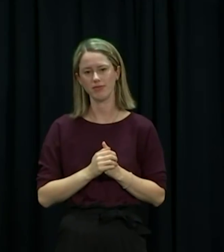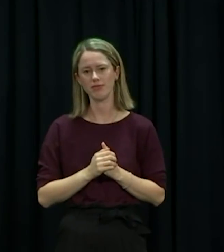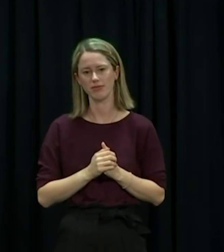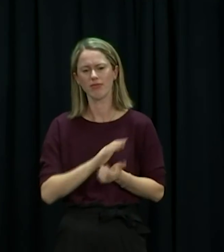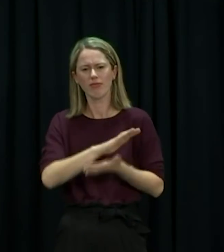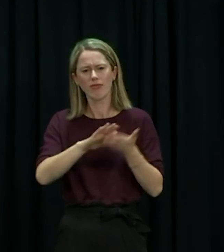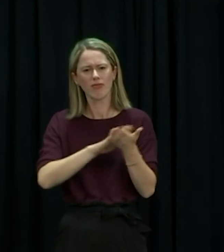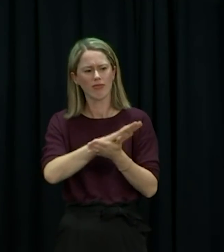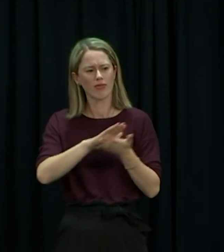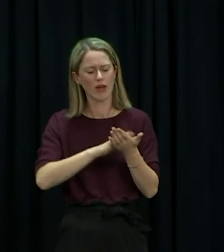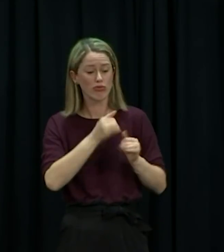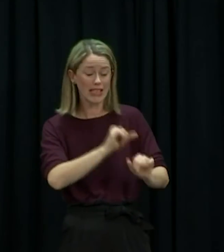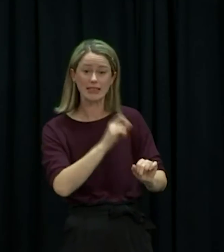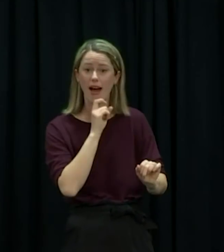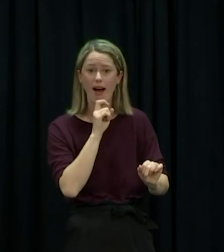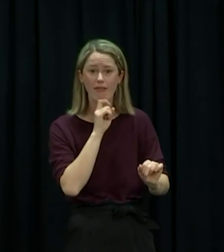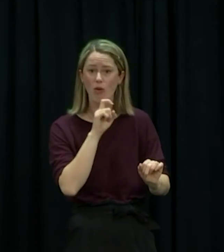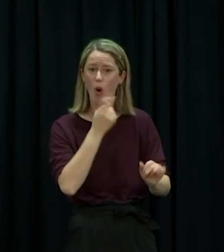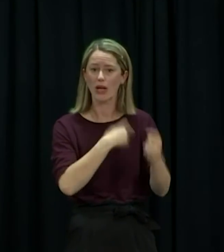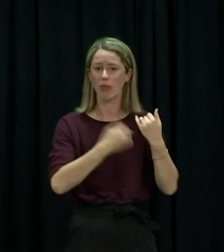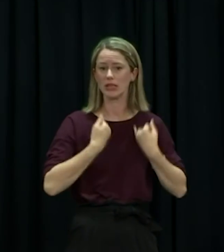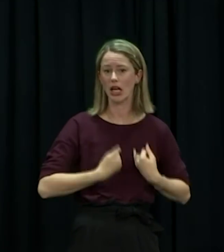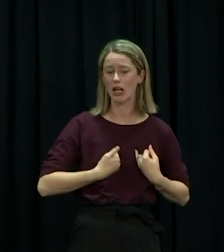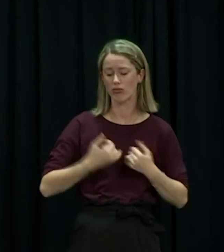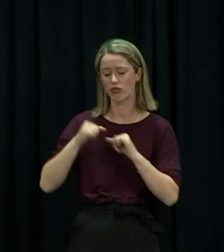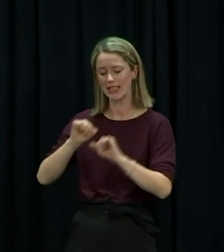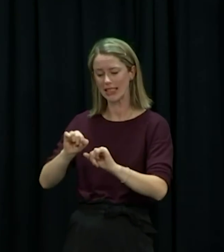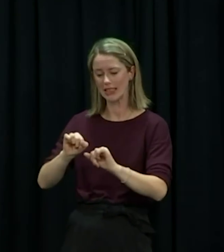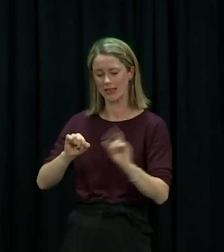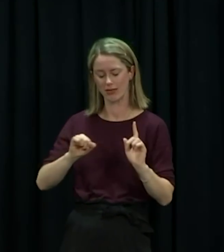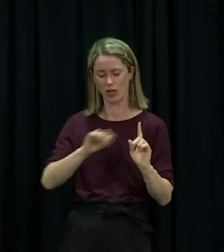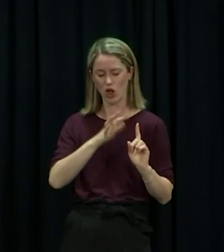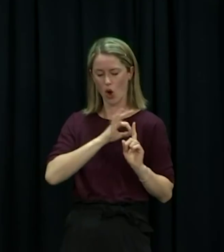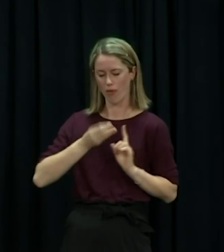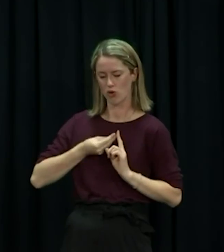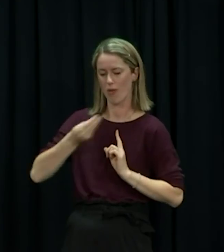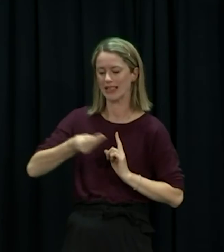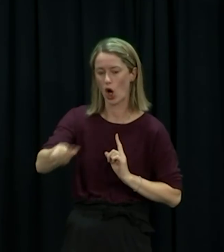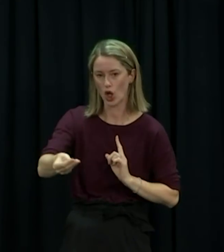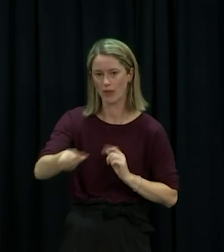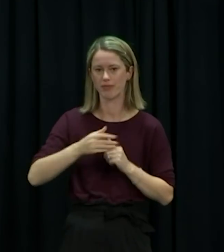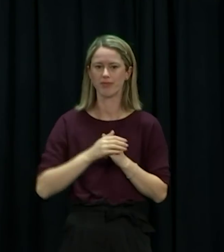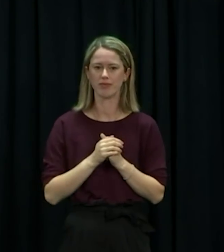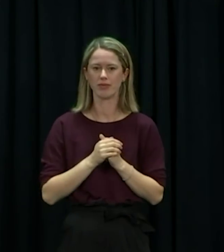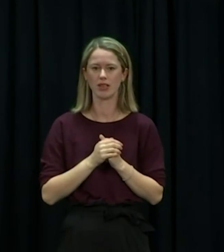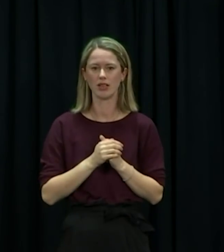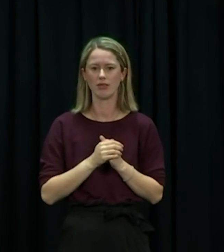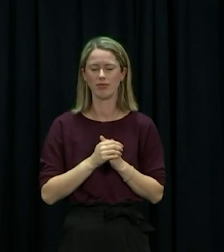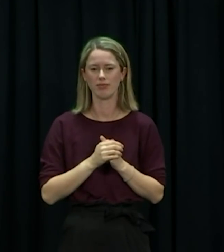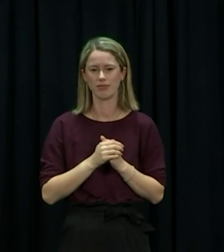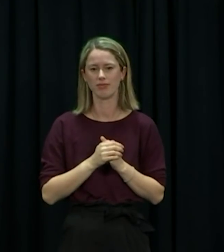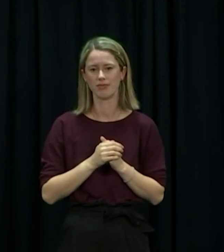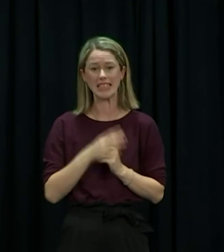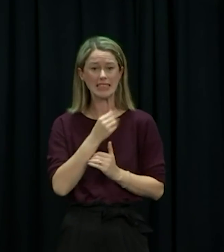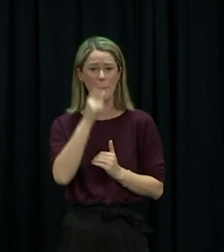help to protect staff from getting sick and help to protect them from passing that on. It'll also reassure those